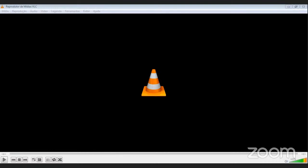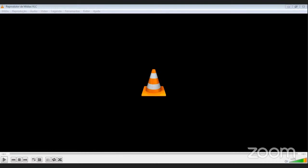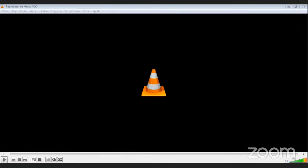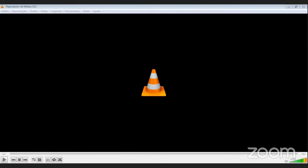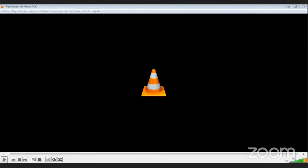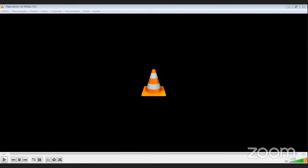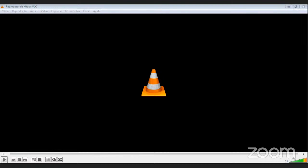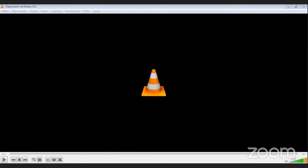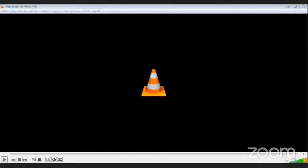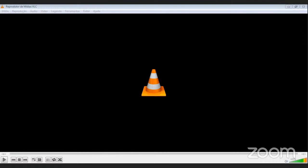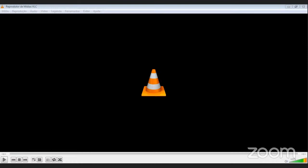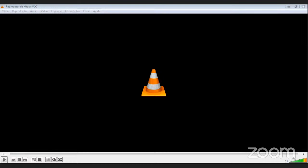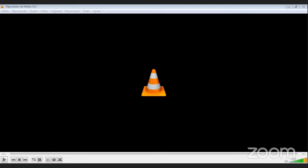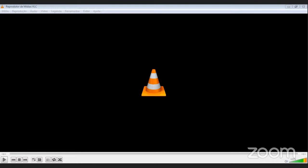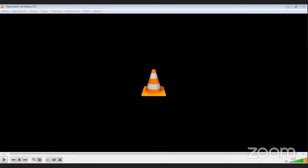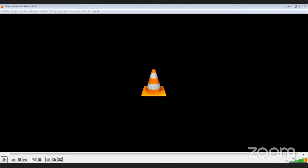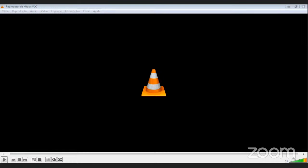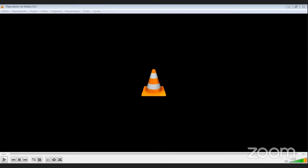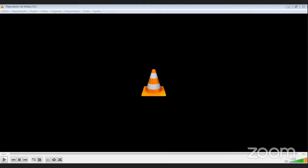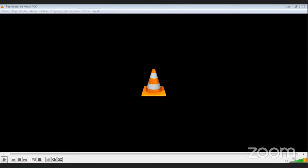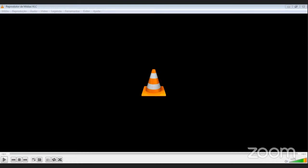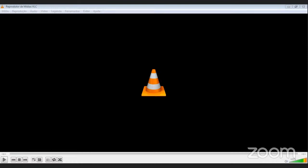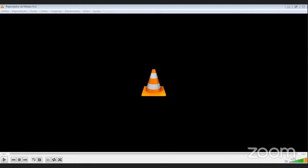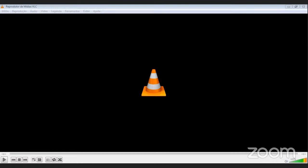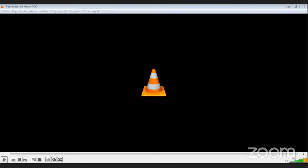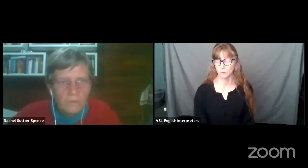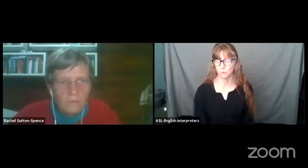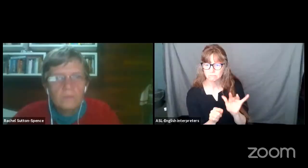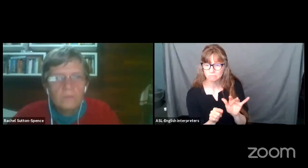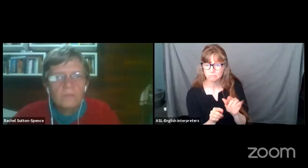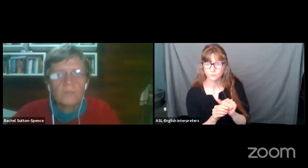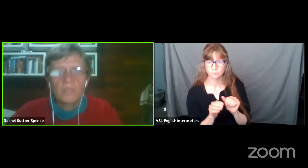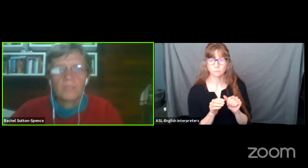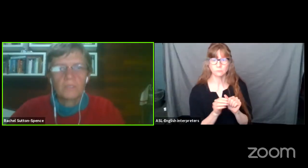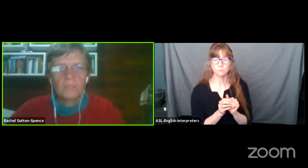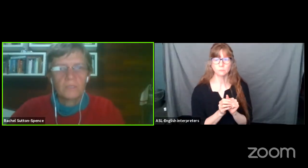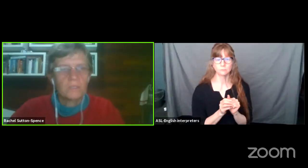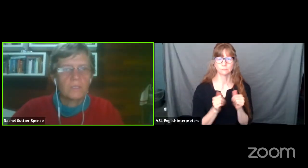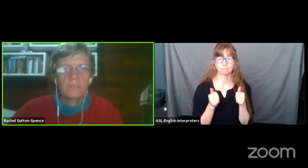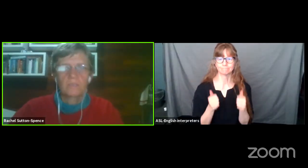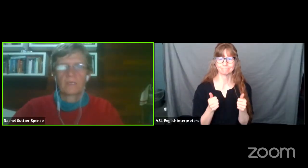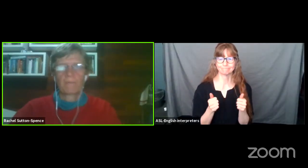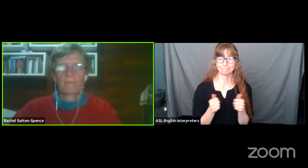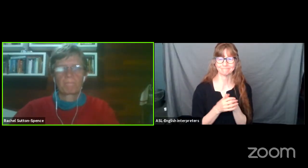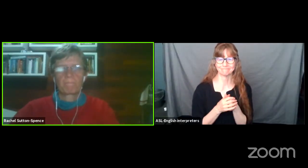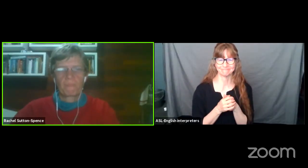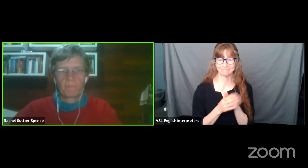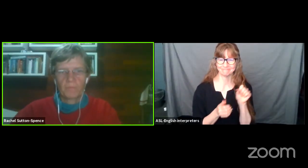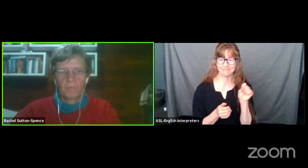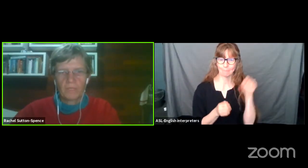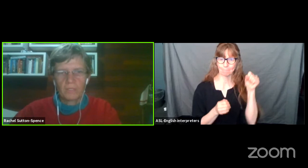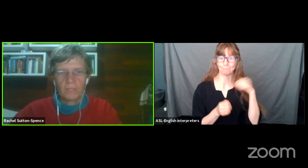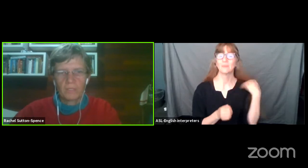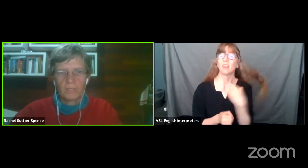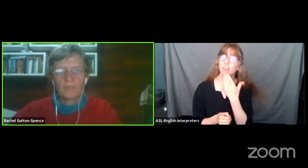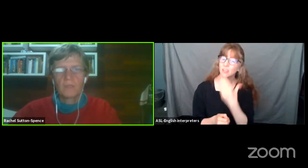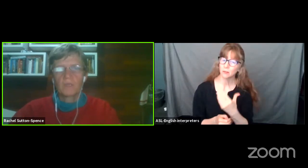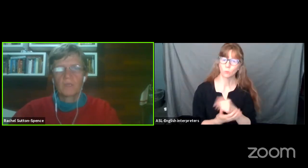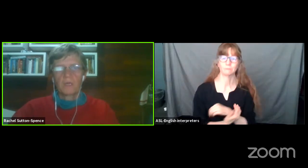You click again in the green spot. Right. Yeah. Yeah. Thank